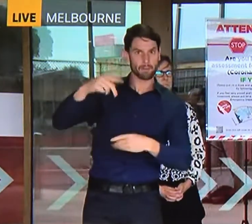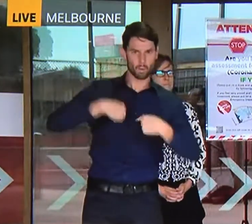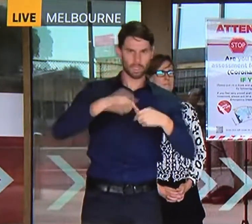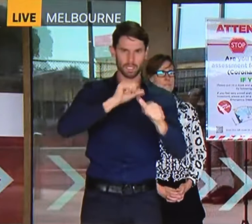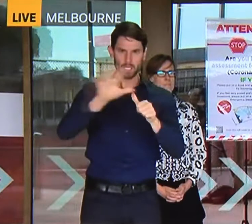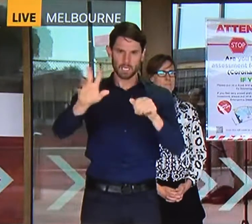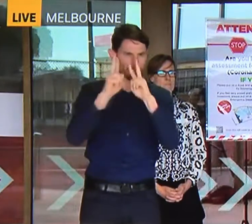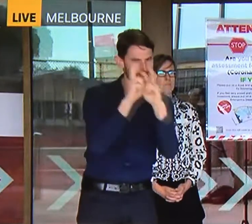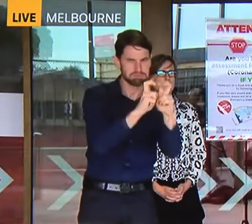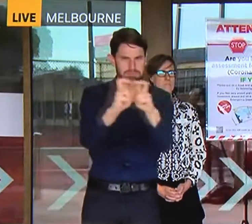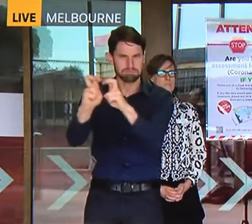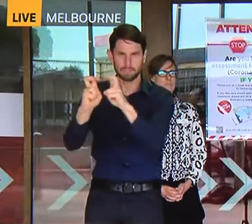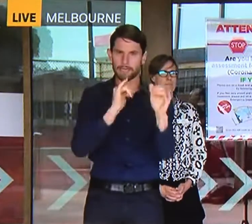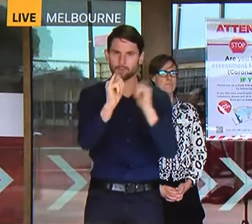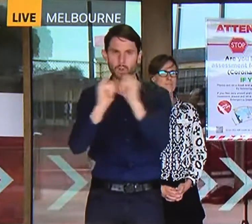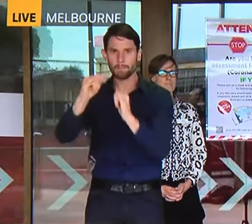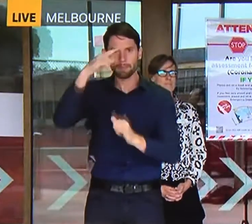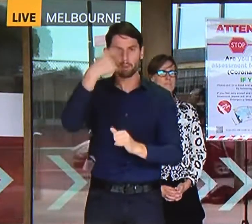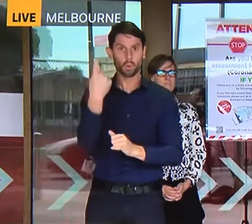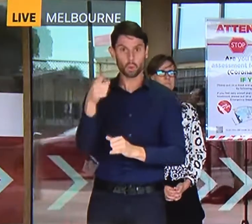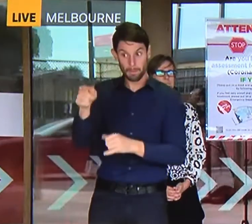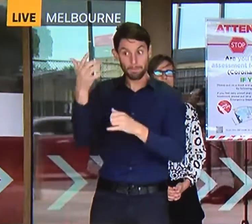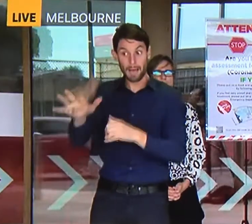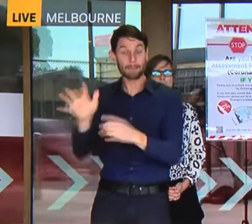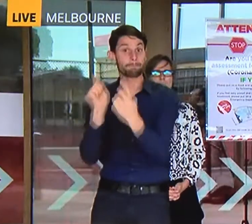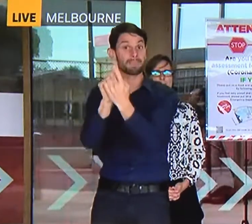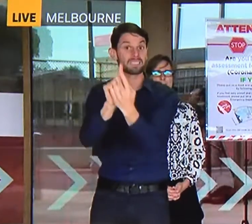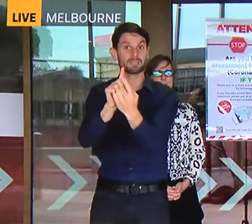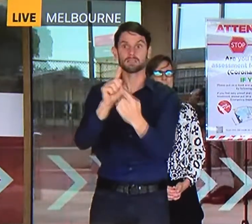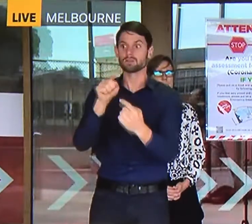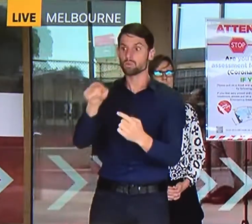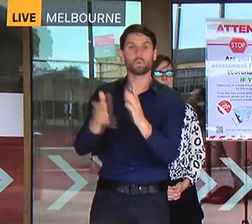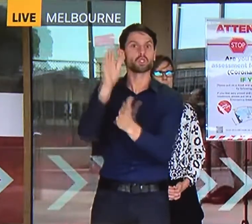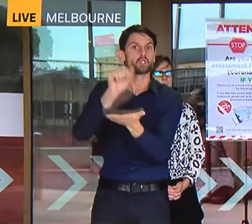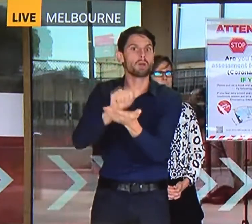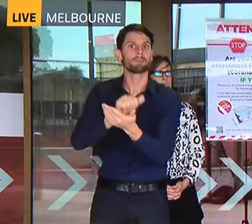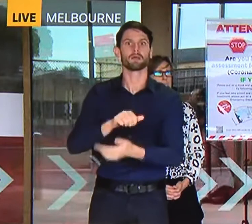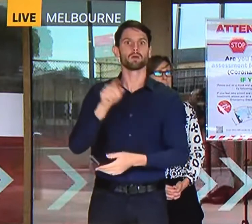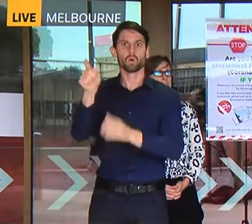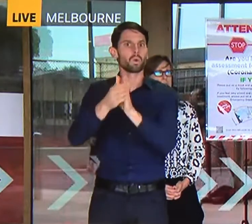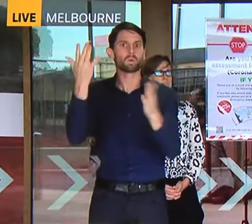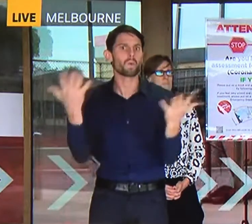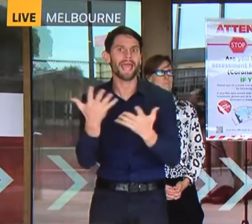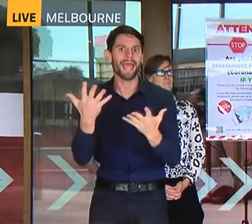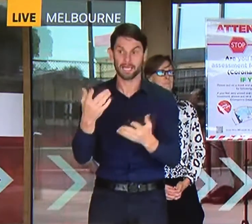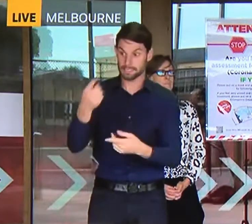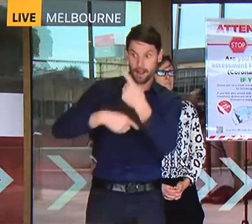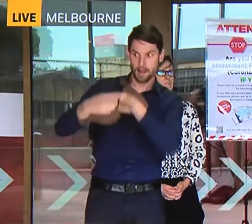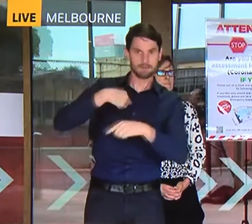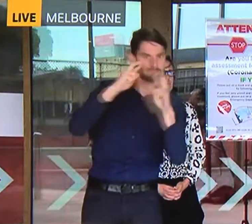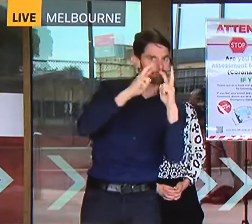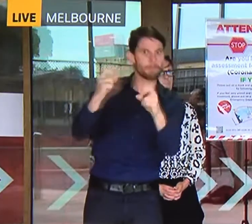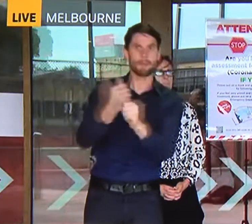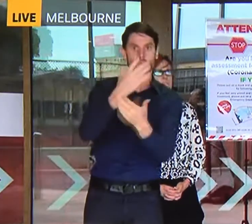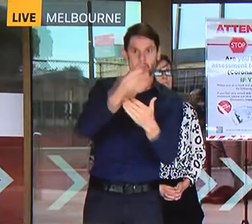life down, and 23 lives lost is an agonising figure. But at well under